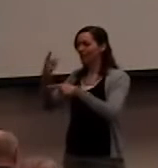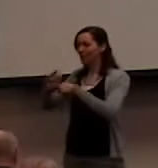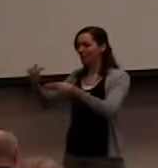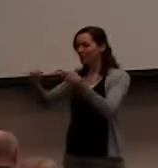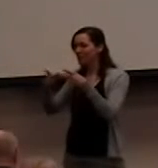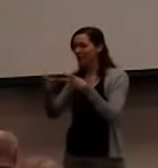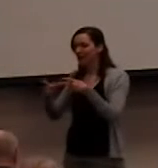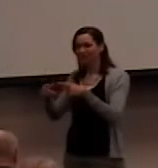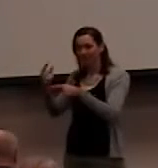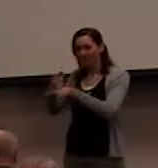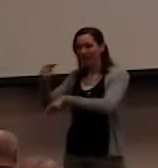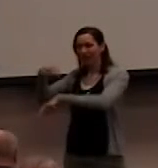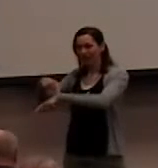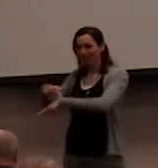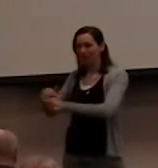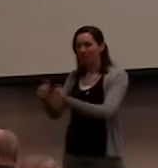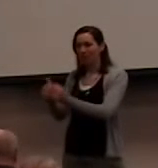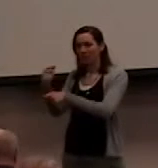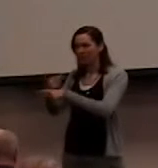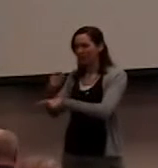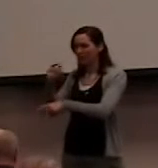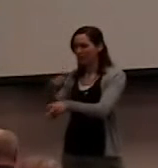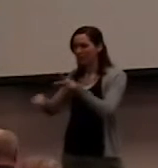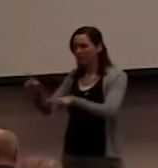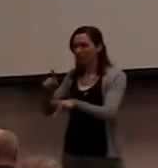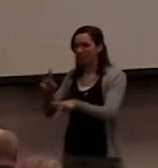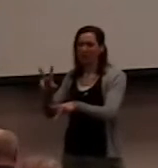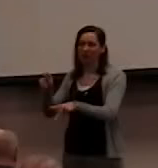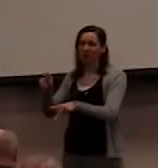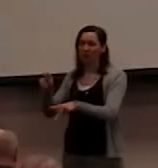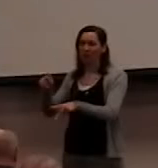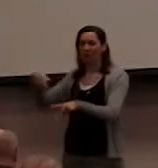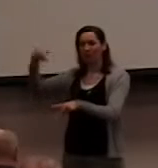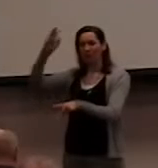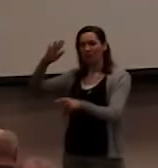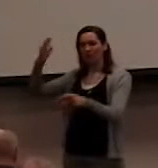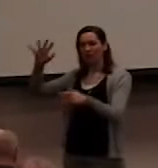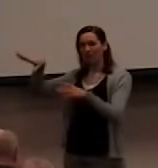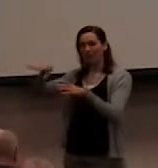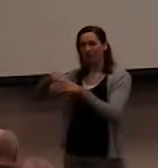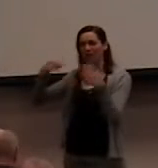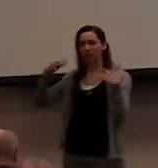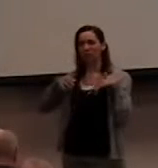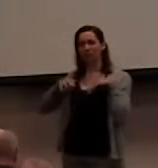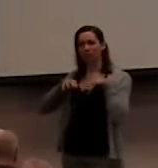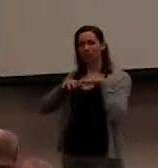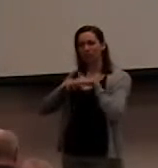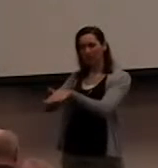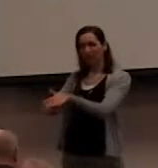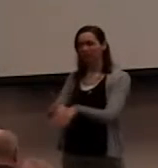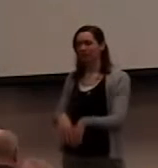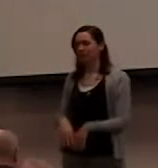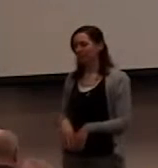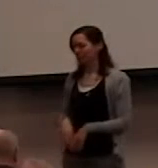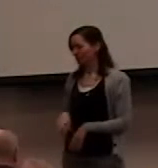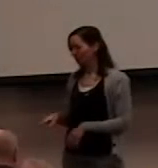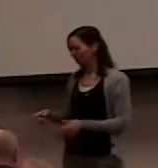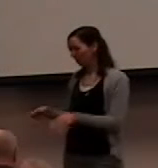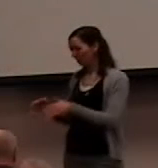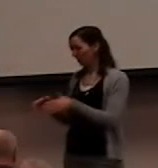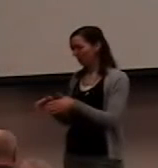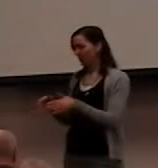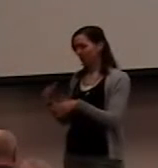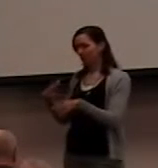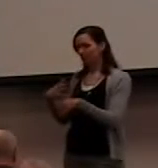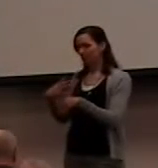up and say, not by chance, God was involved. He then requested a binding decision because